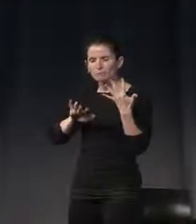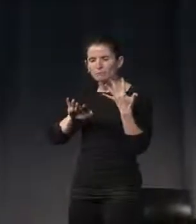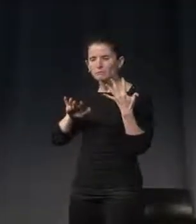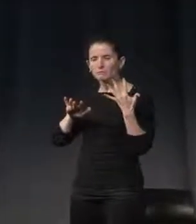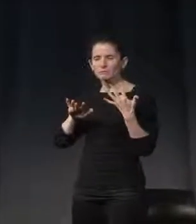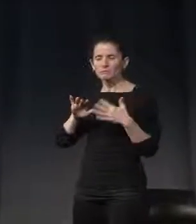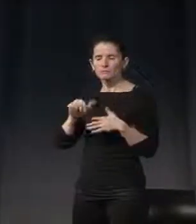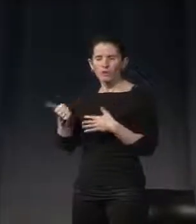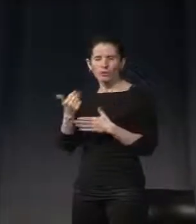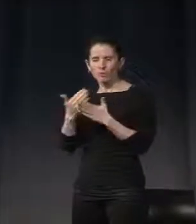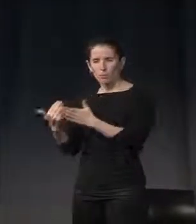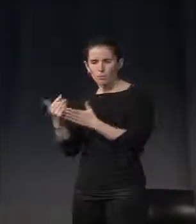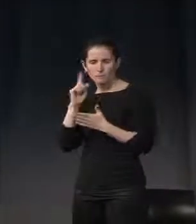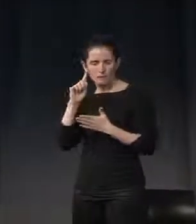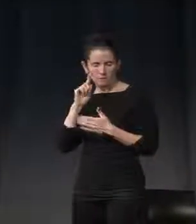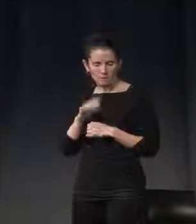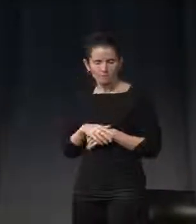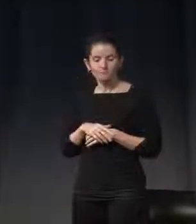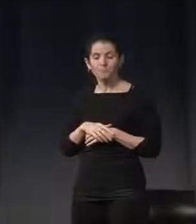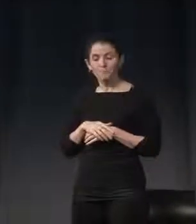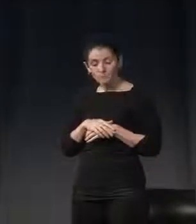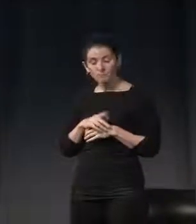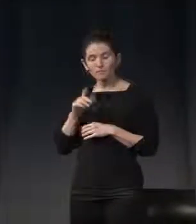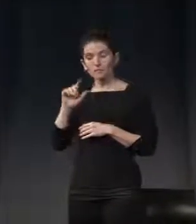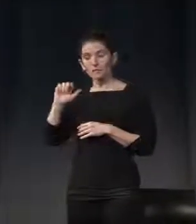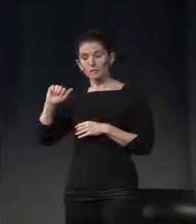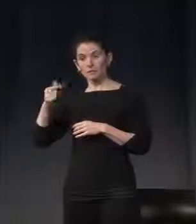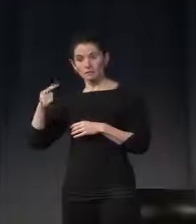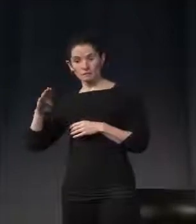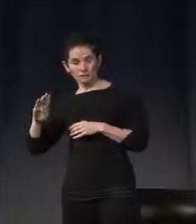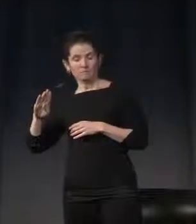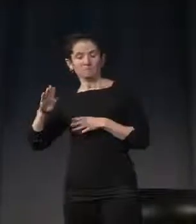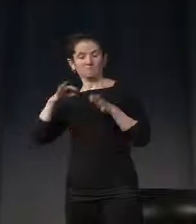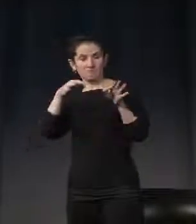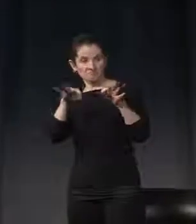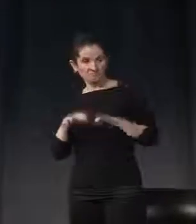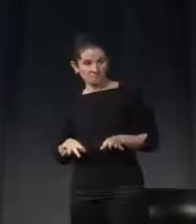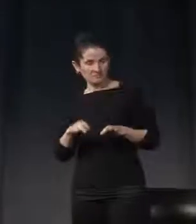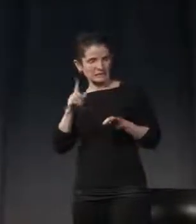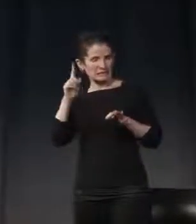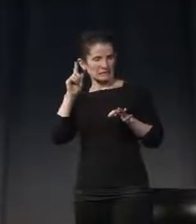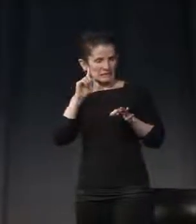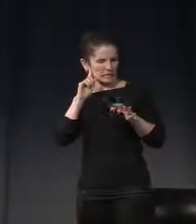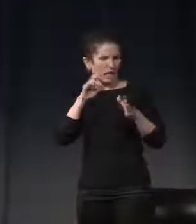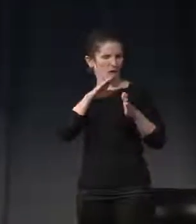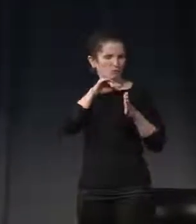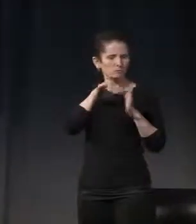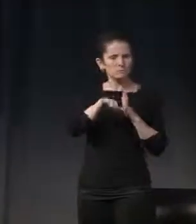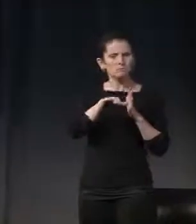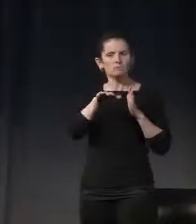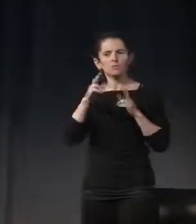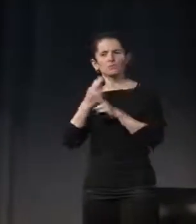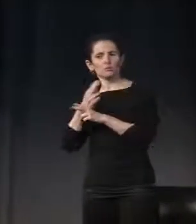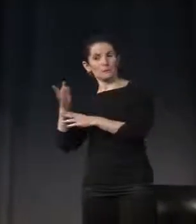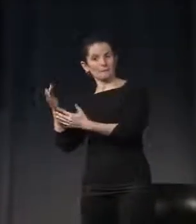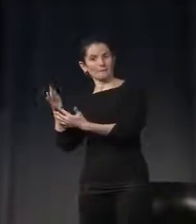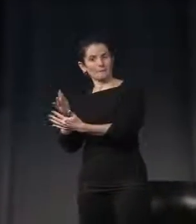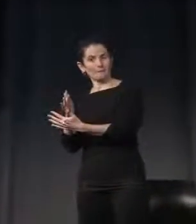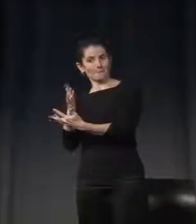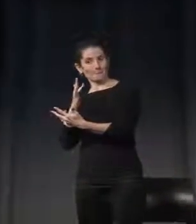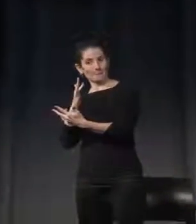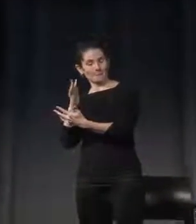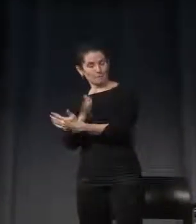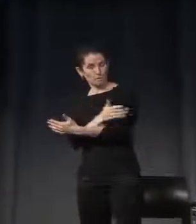To explain pitch to deaf students, Bell sometimes used musical notation, but he searched for a technique that would prompt Dudley to